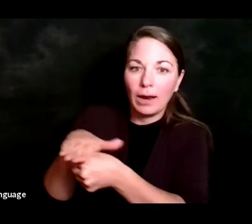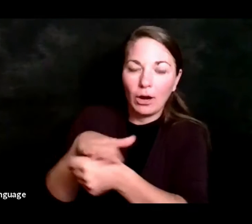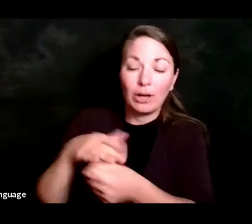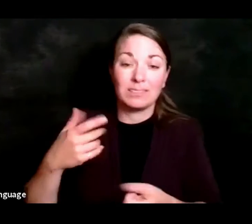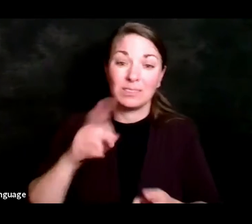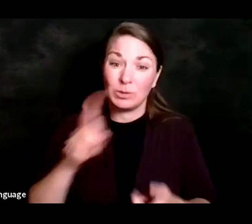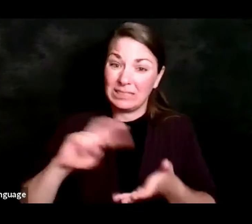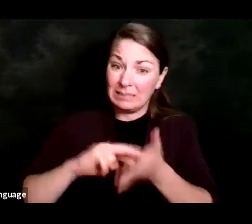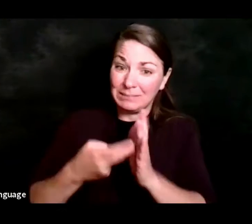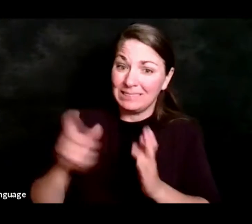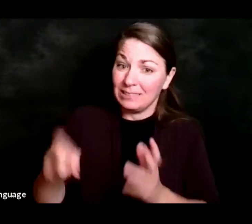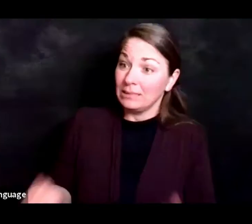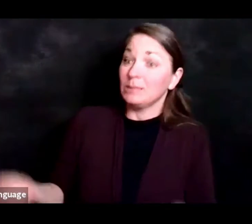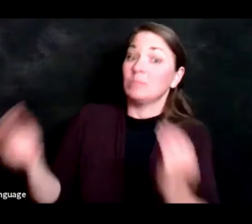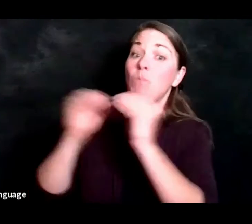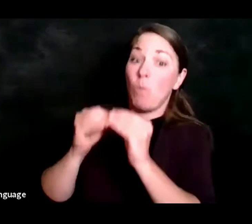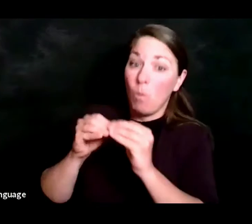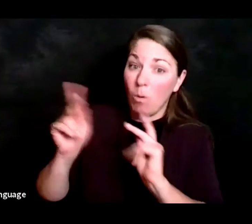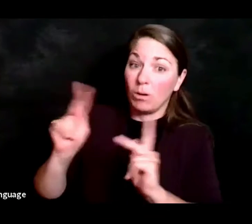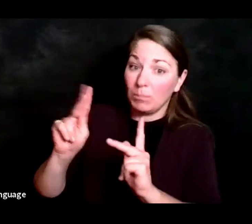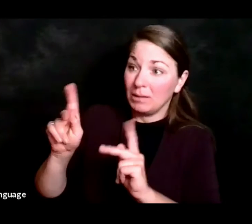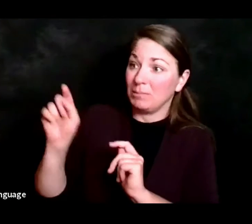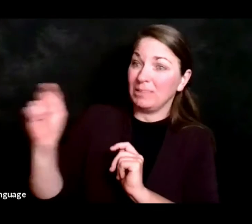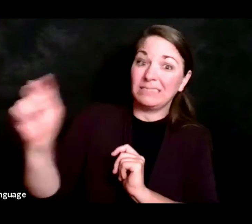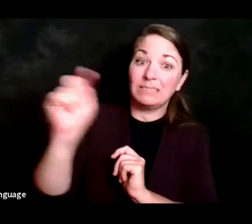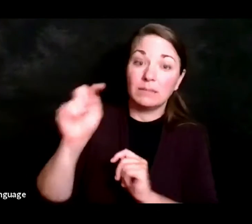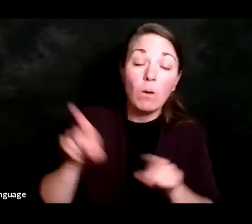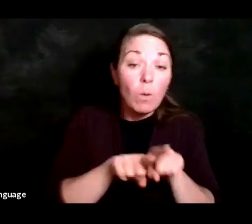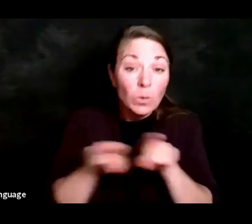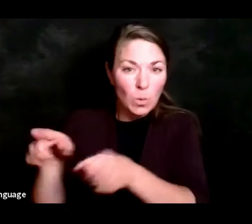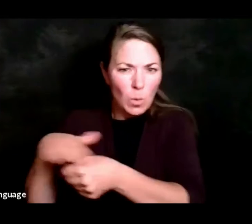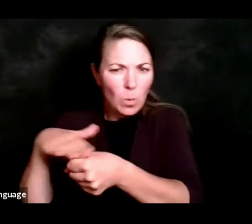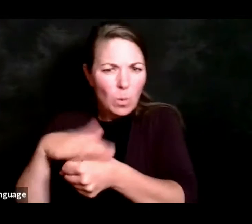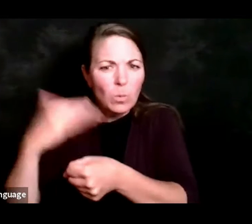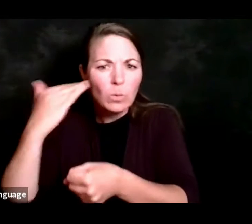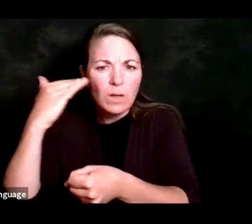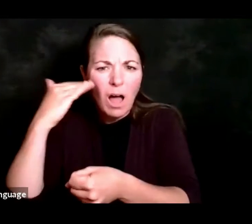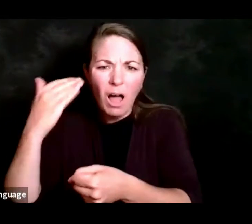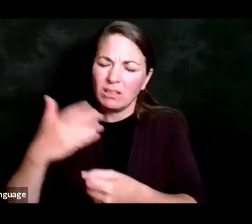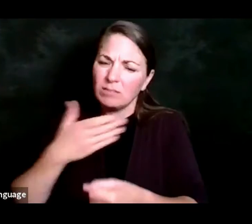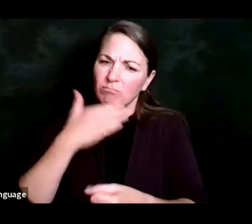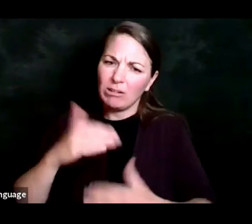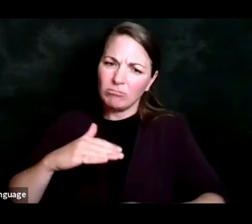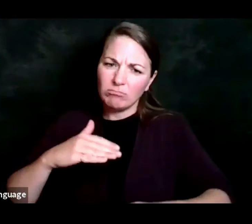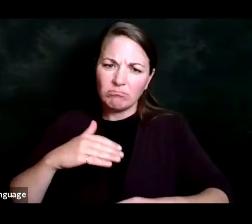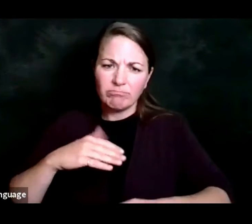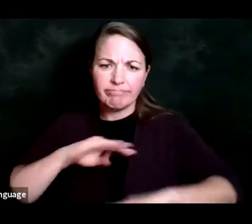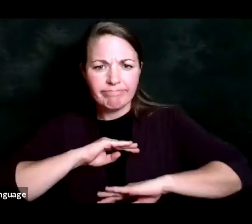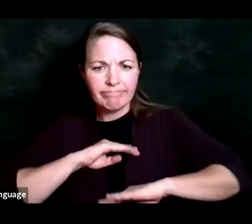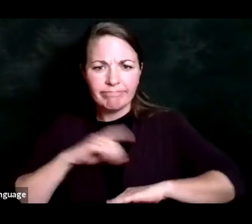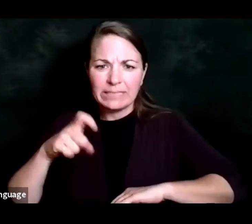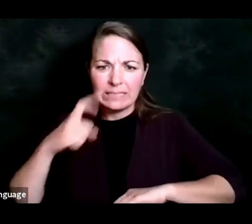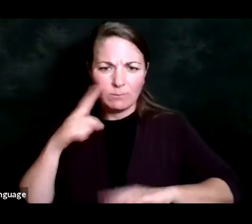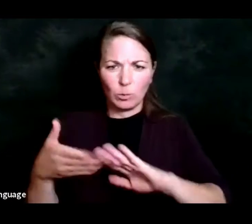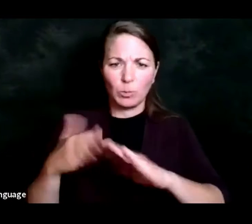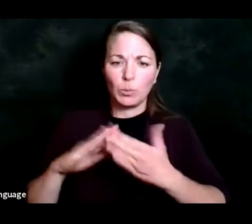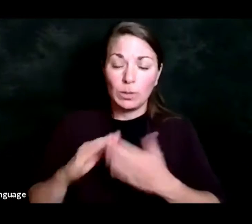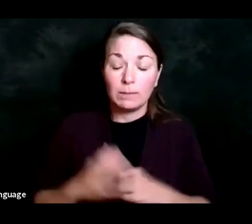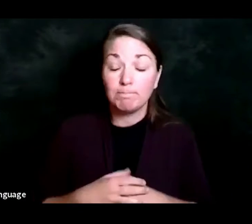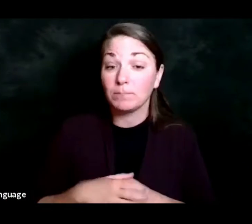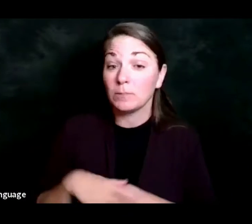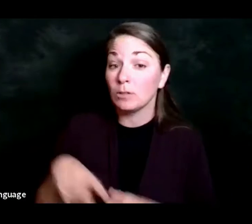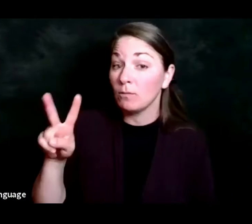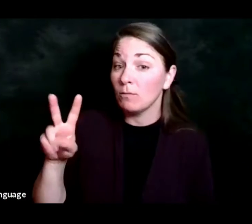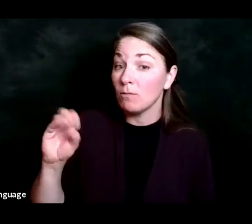more than that, local expertise to meet these needs better. So thanks to a training grant through VOCA, we've been able